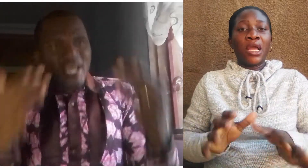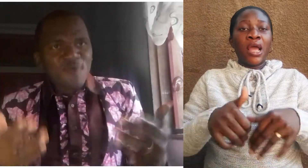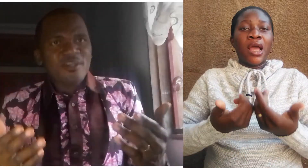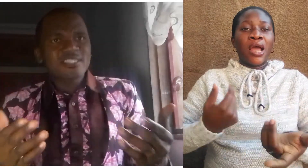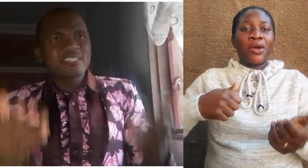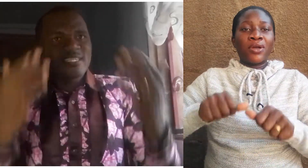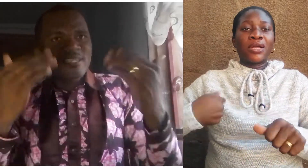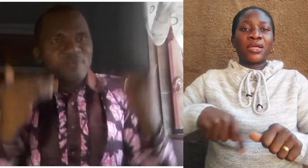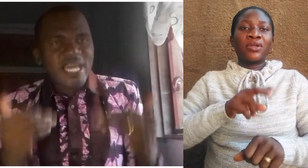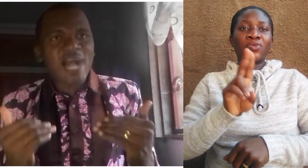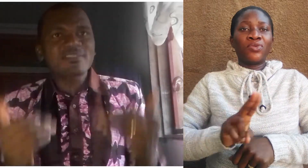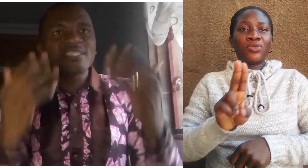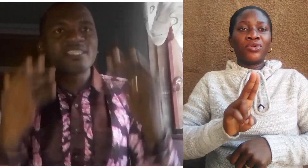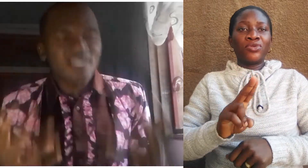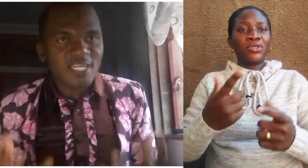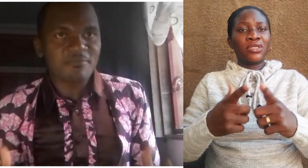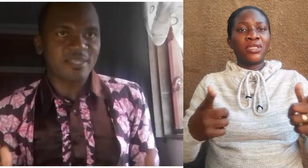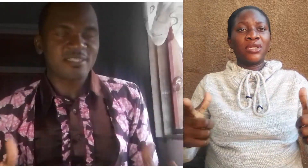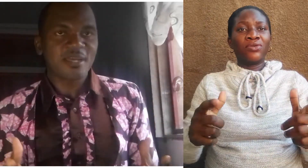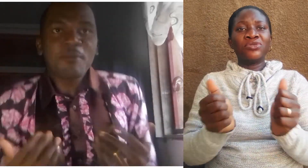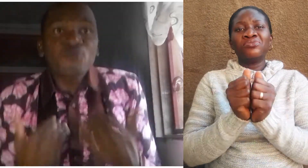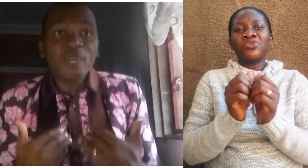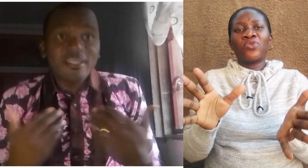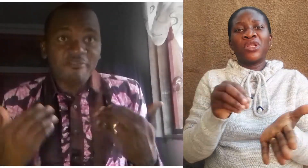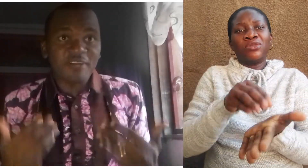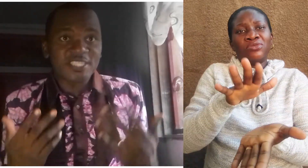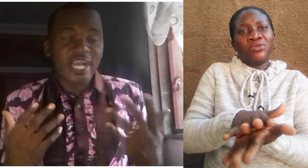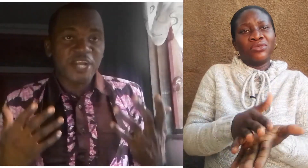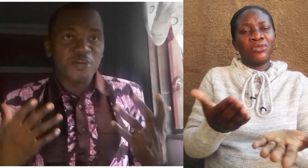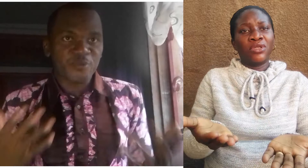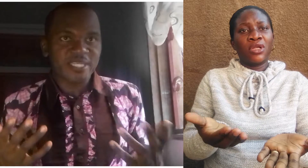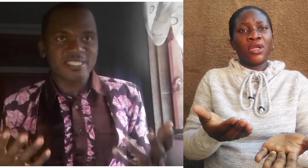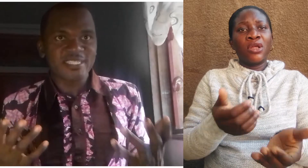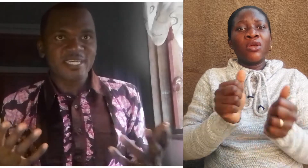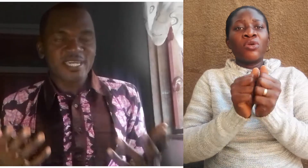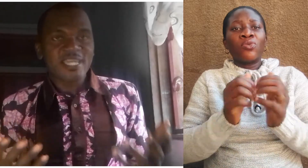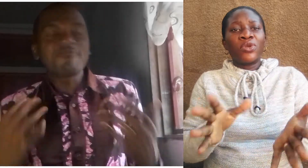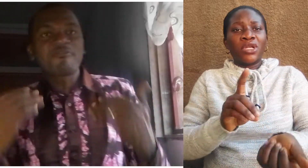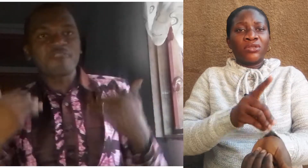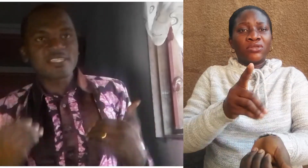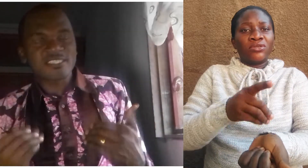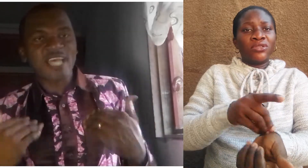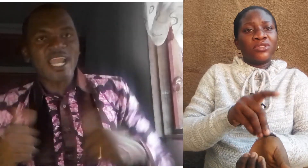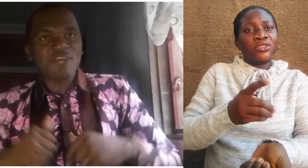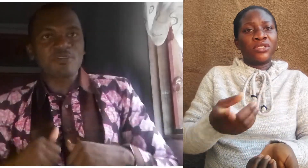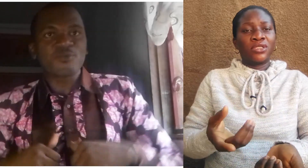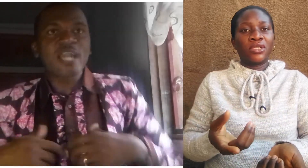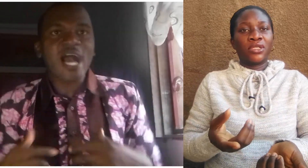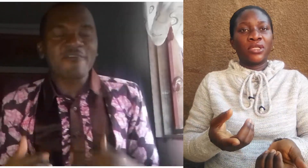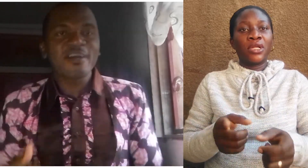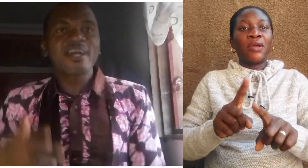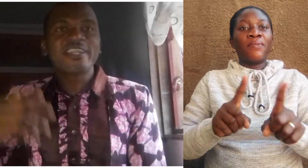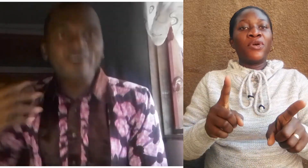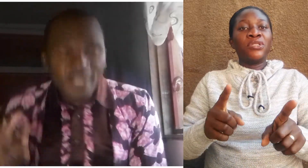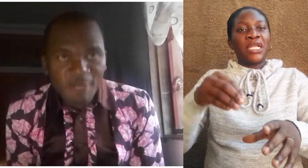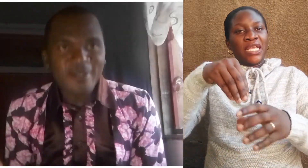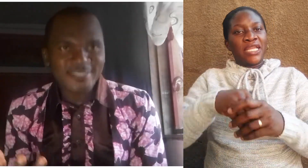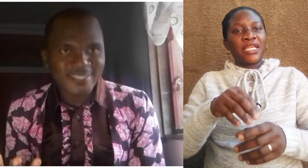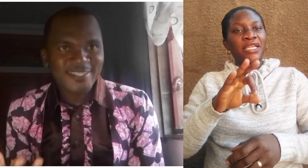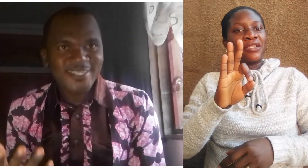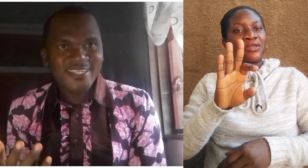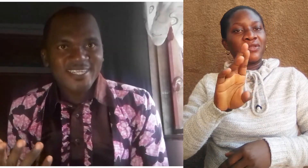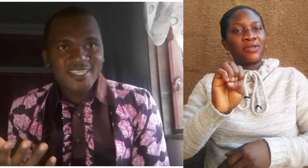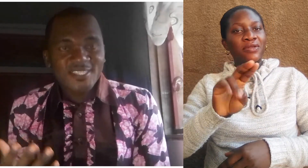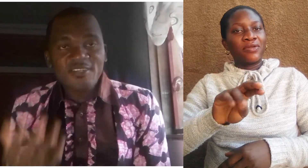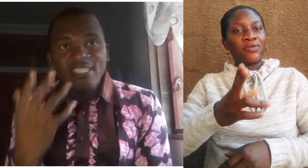a language without document? But we're in French countries. In French sign language, we have